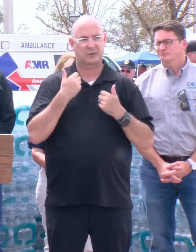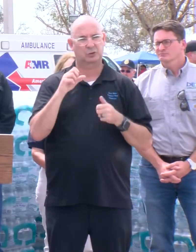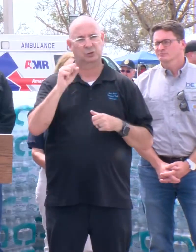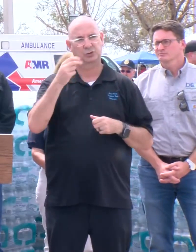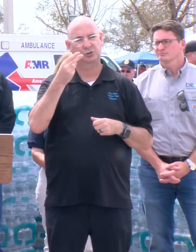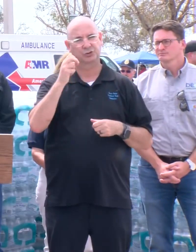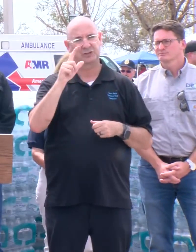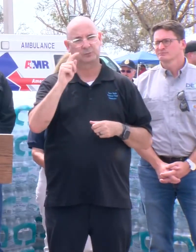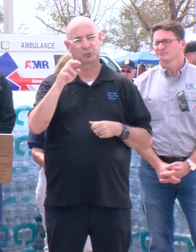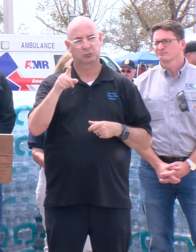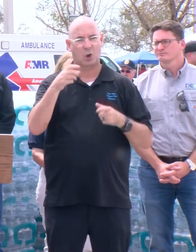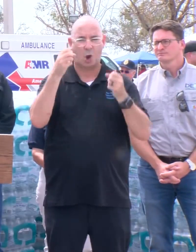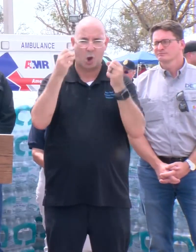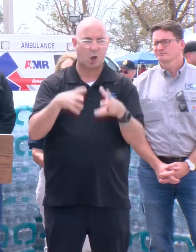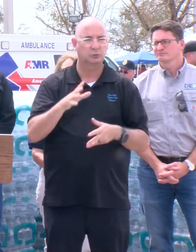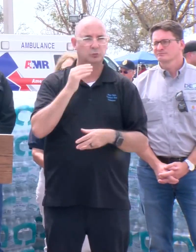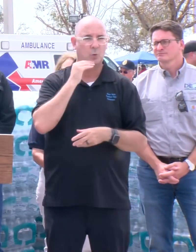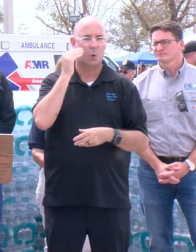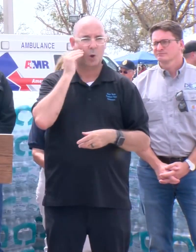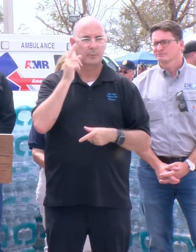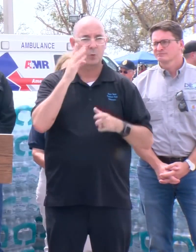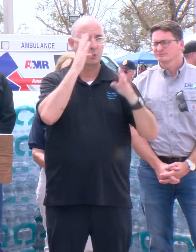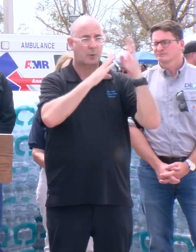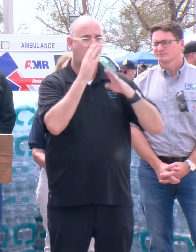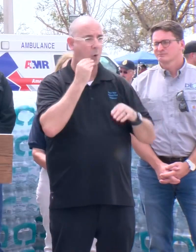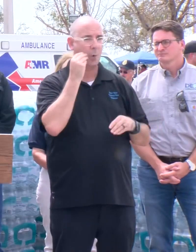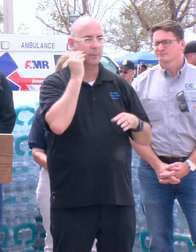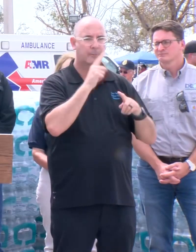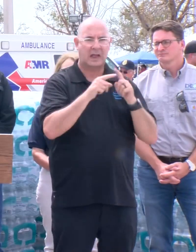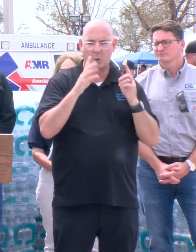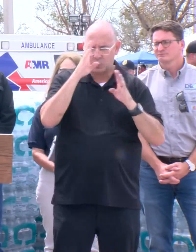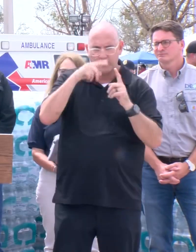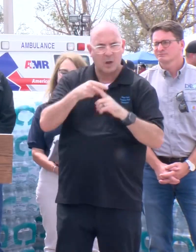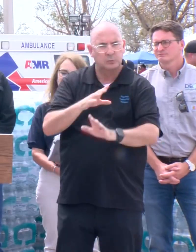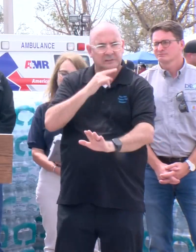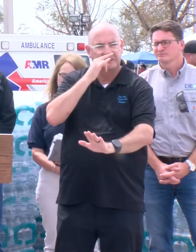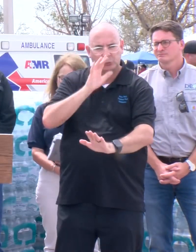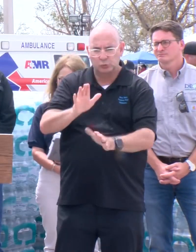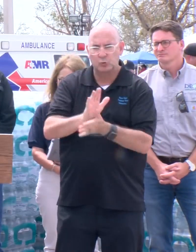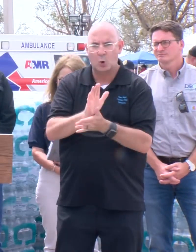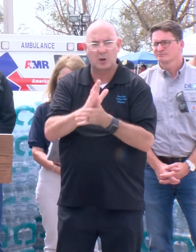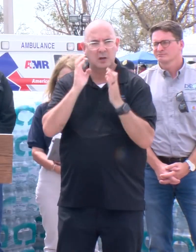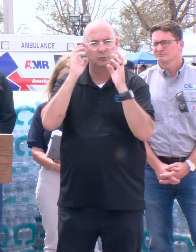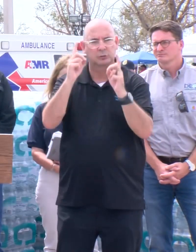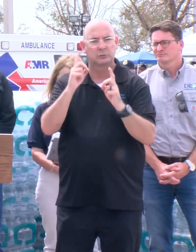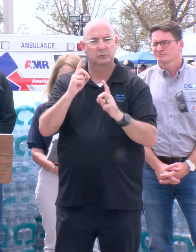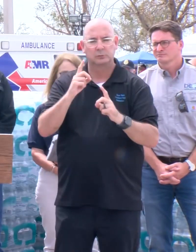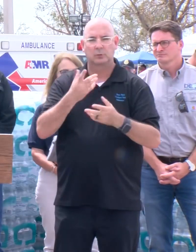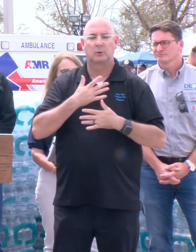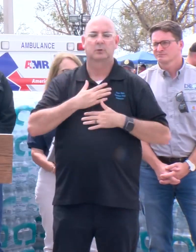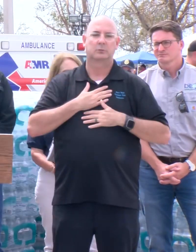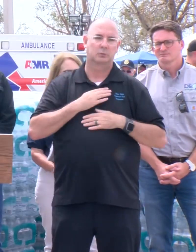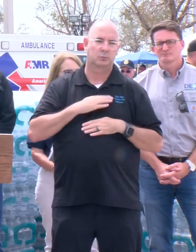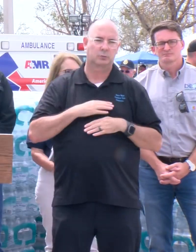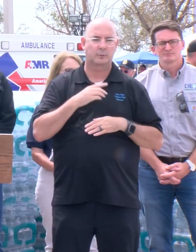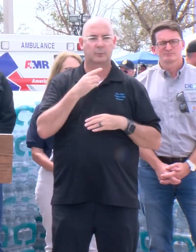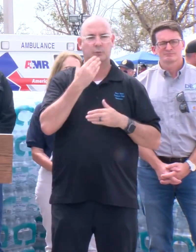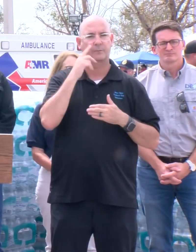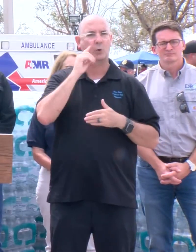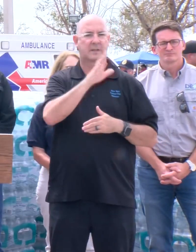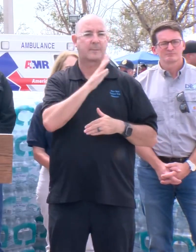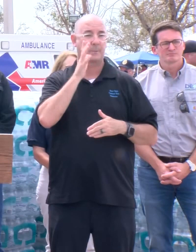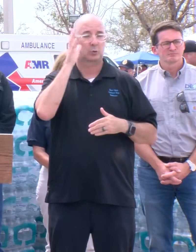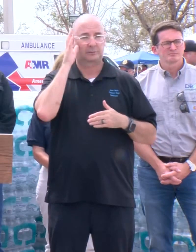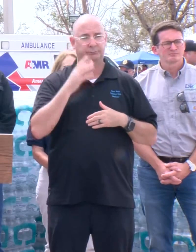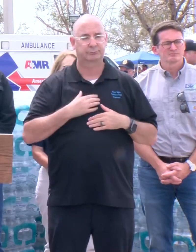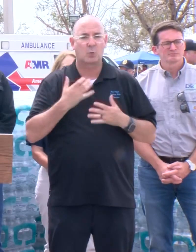about their kids being back in school. So it's a big relief to a lot of parents to be able to do that. And we thank the school systems for working really